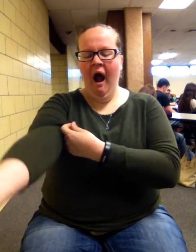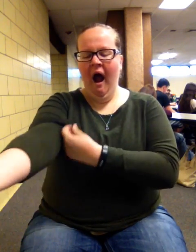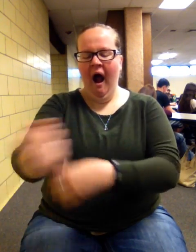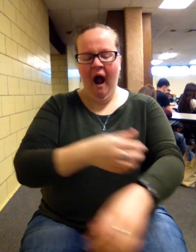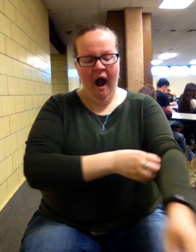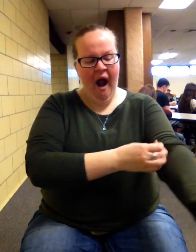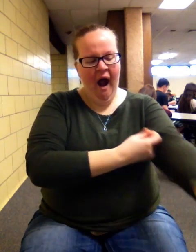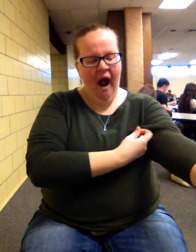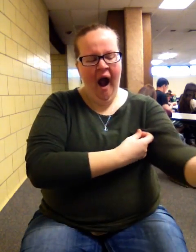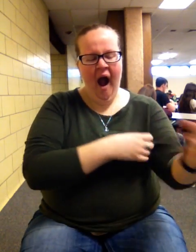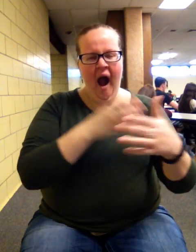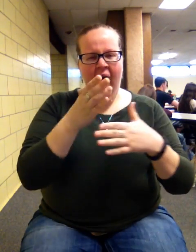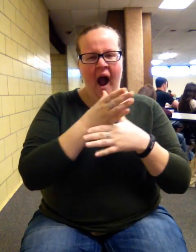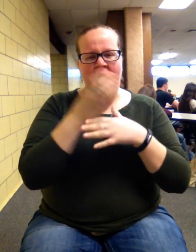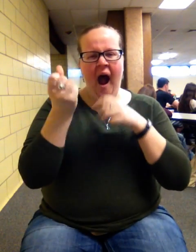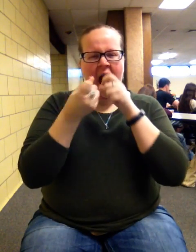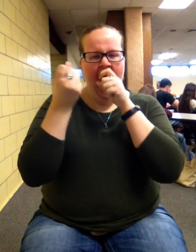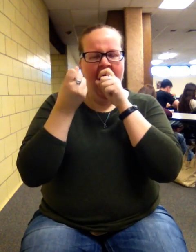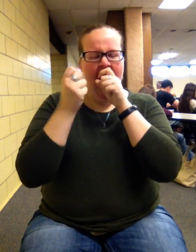A shareholder would never think